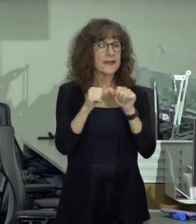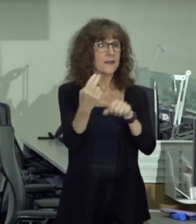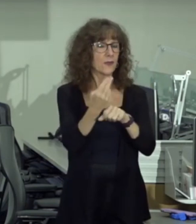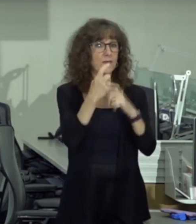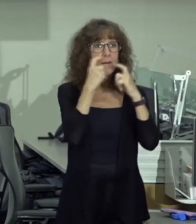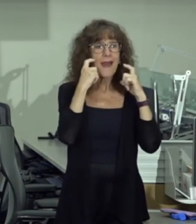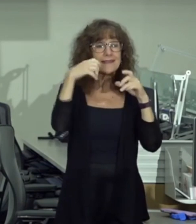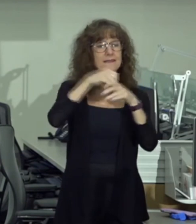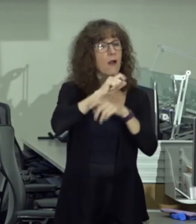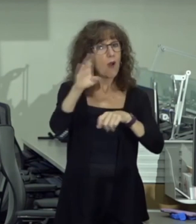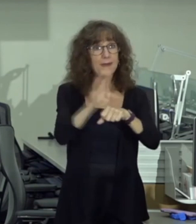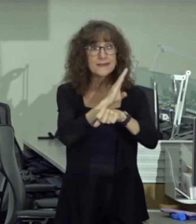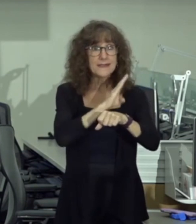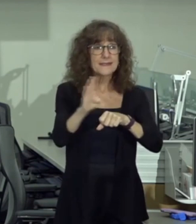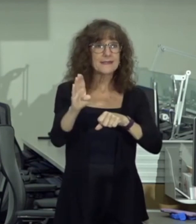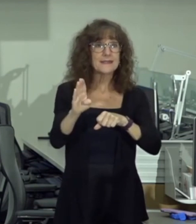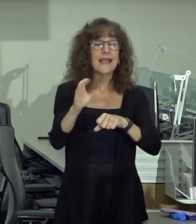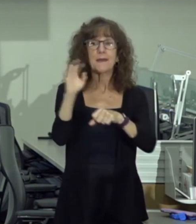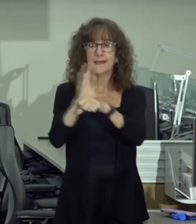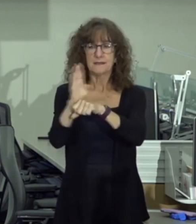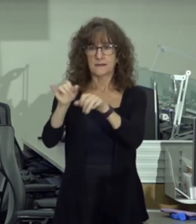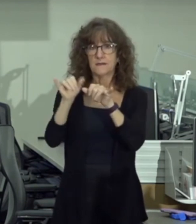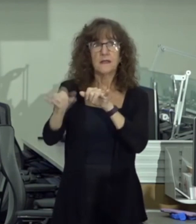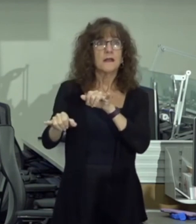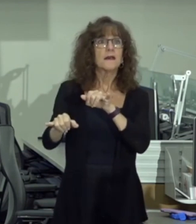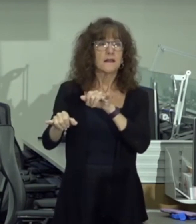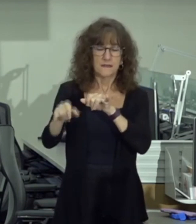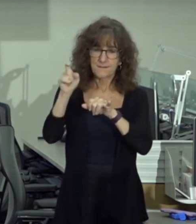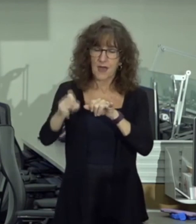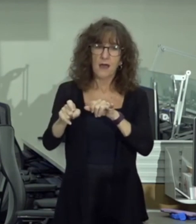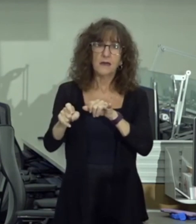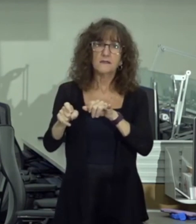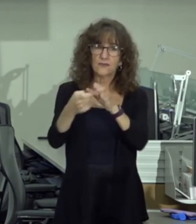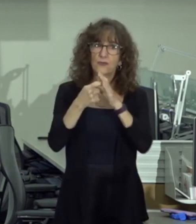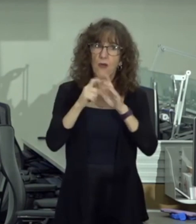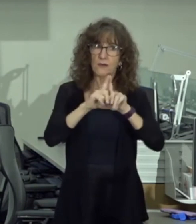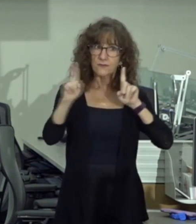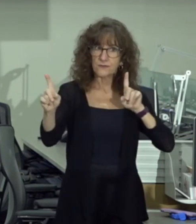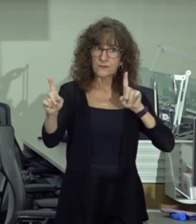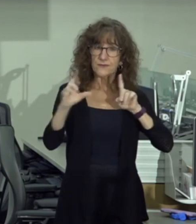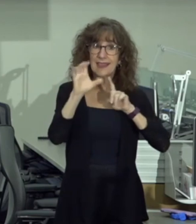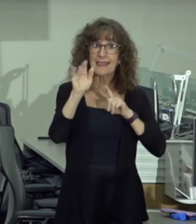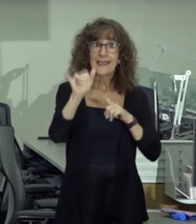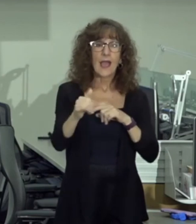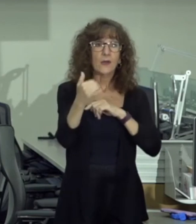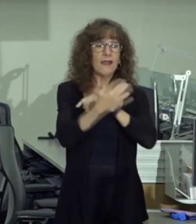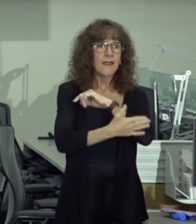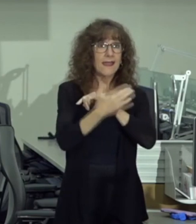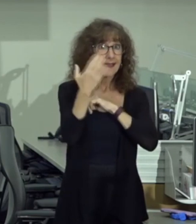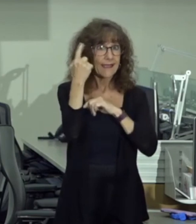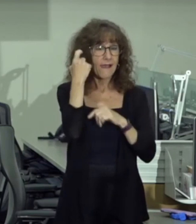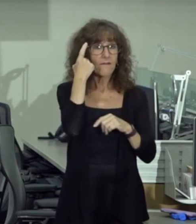inside of all businesses, and businesses must continue to enforce social distancing. For our county government, our buildings will